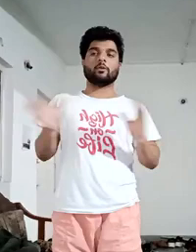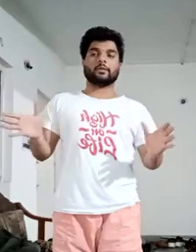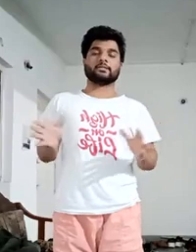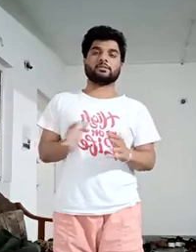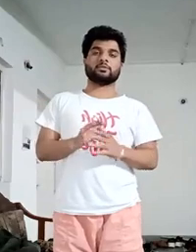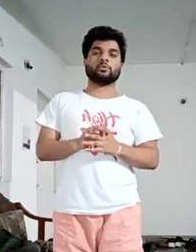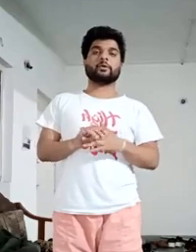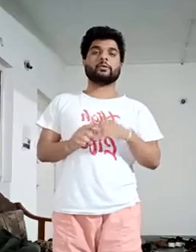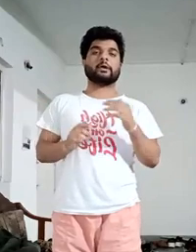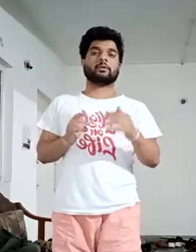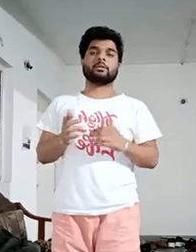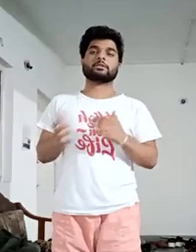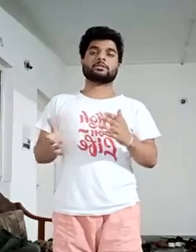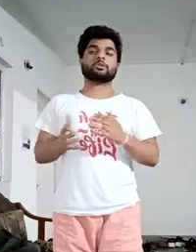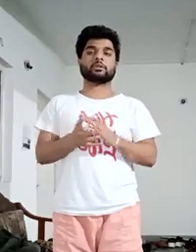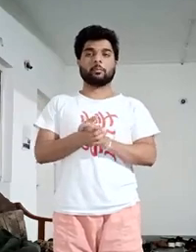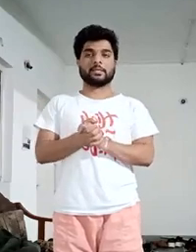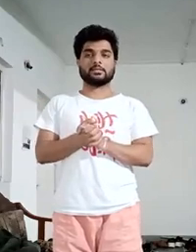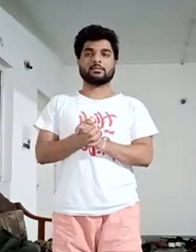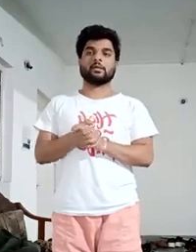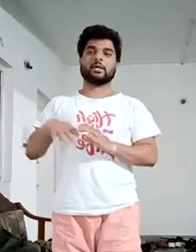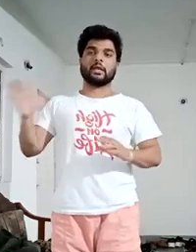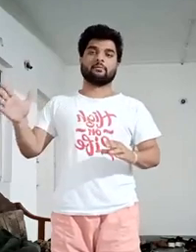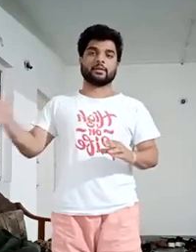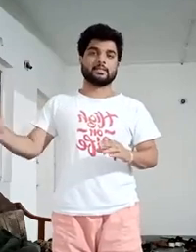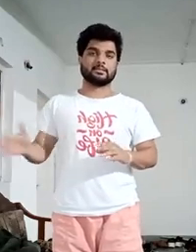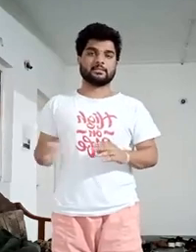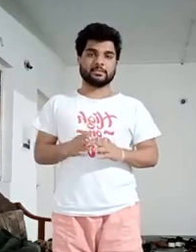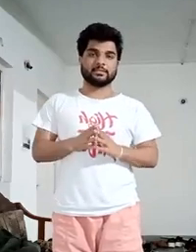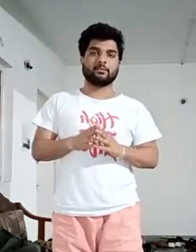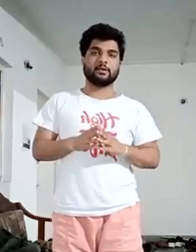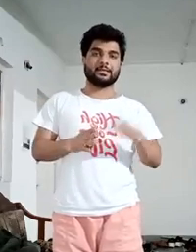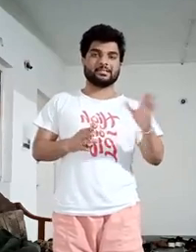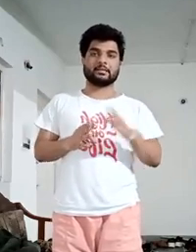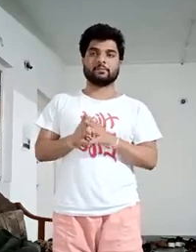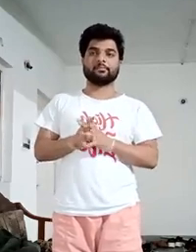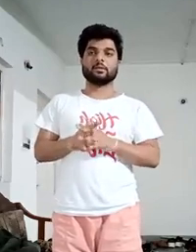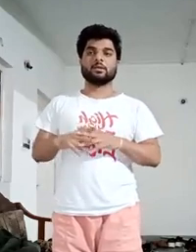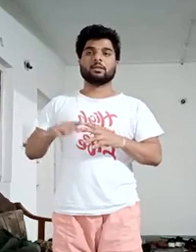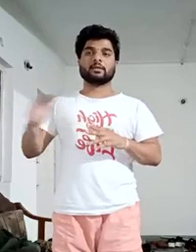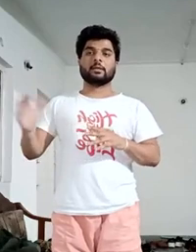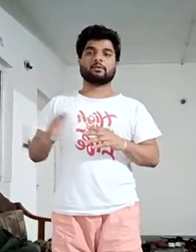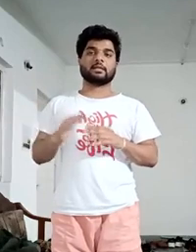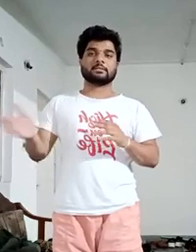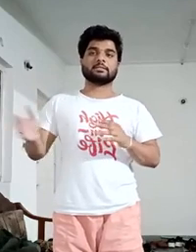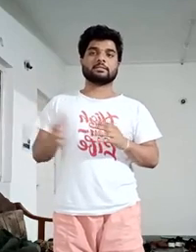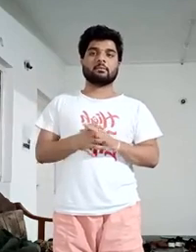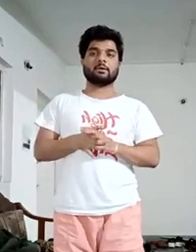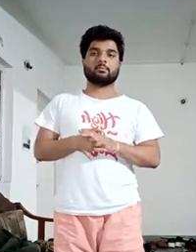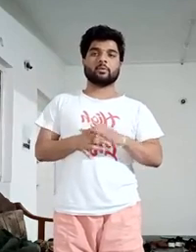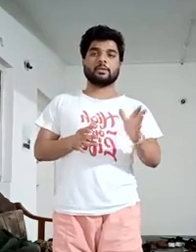Hello friends, today we are discussing on the topic is wrapper classes in Java. Let's start. The wrapper classes in Java provides